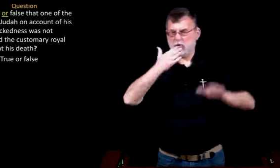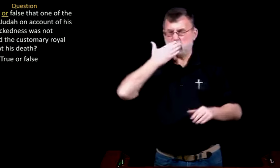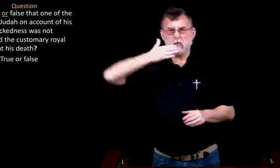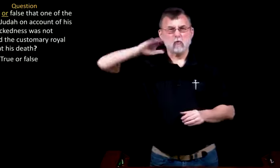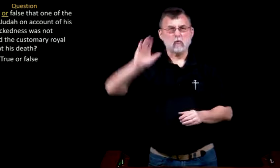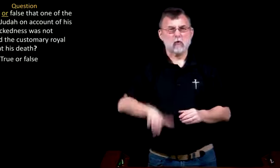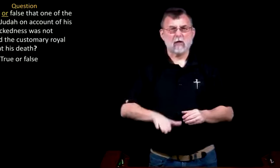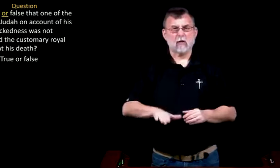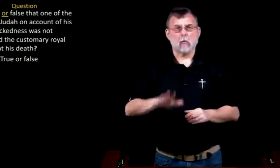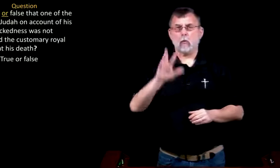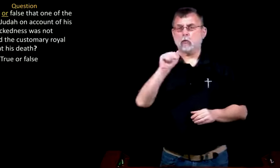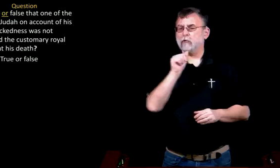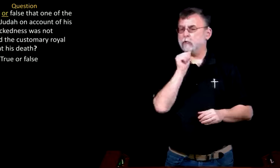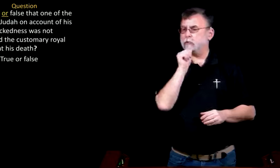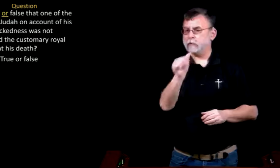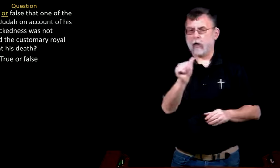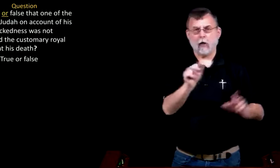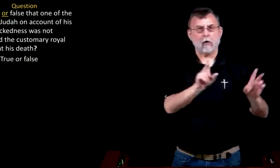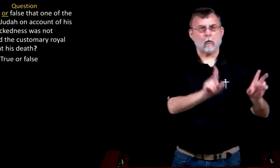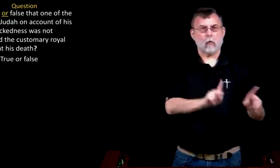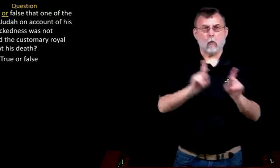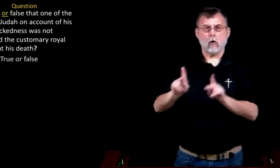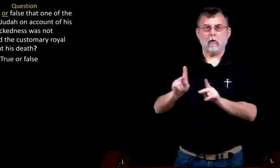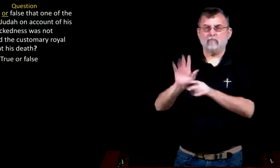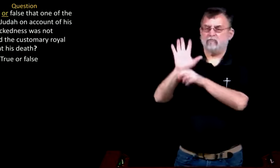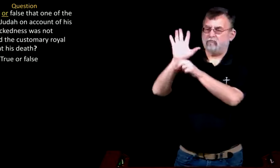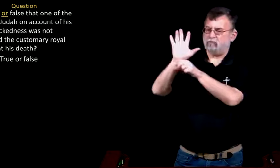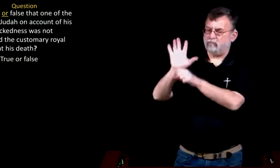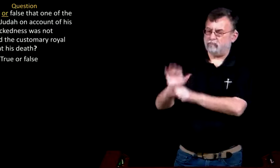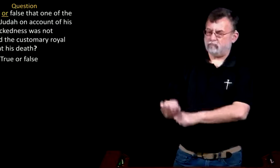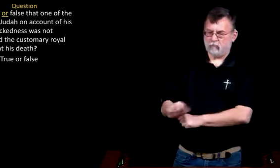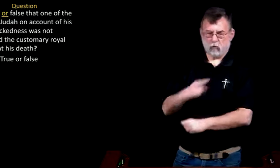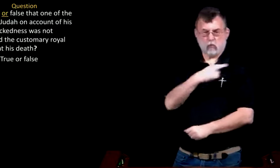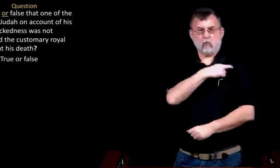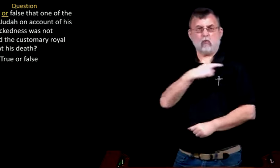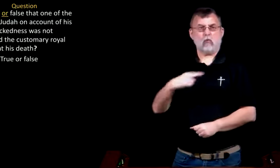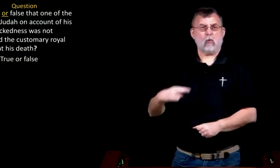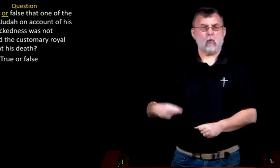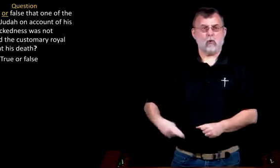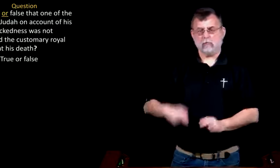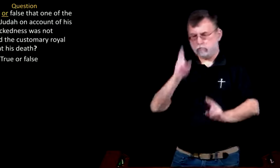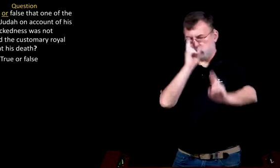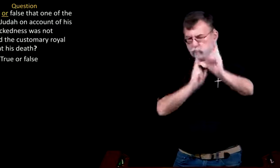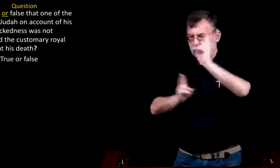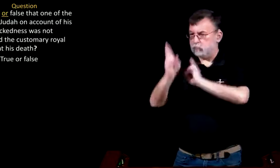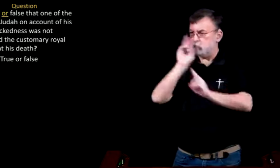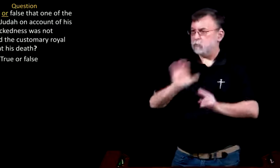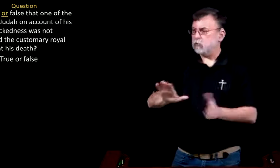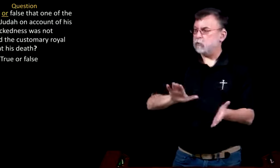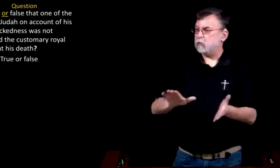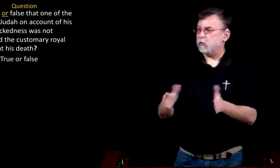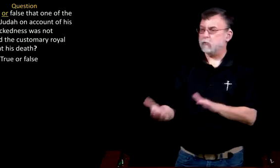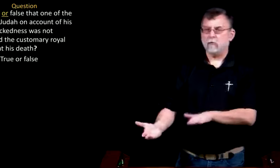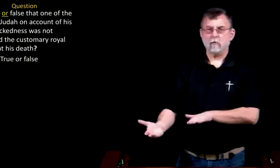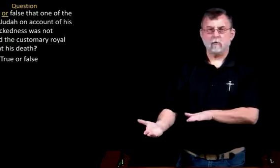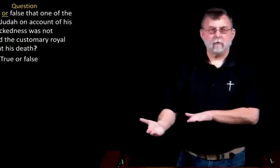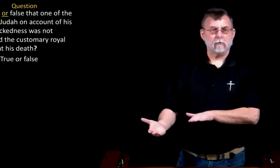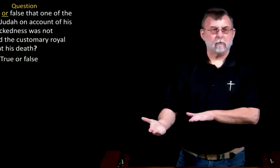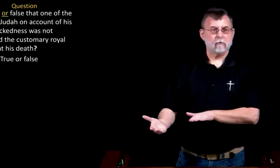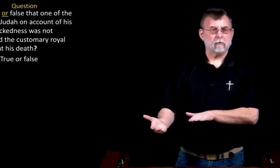on account of his great wickedness, was not accorded the customary royal honors at his death. True or